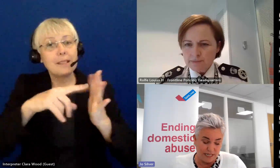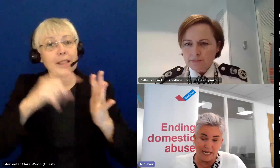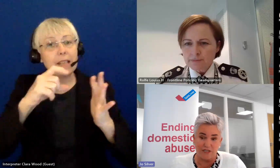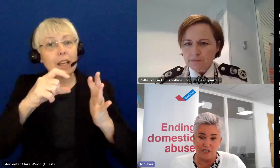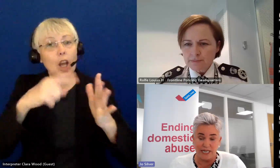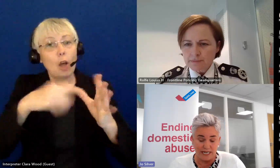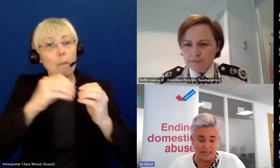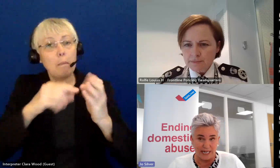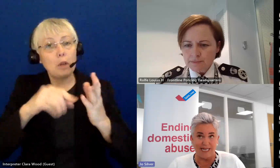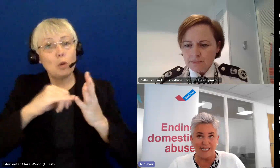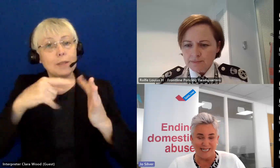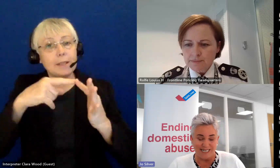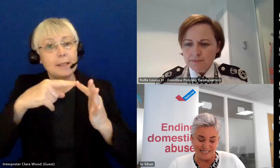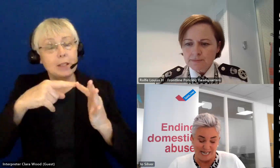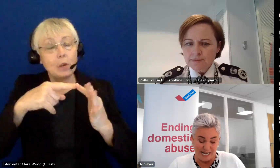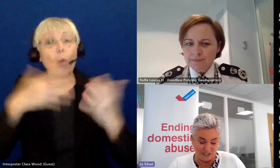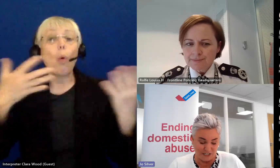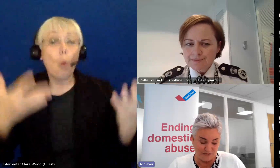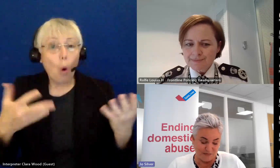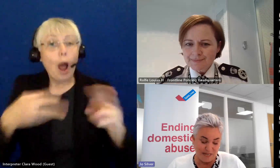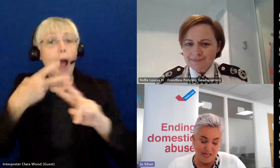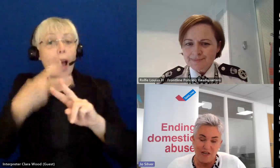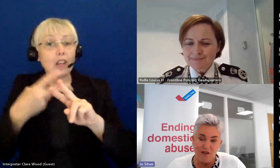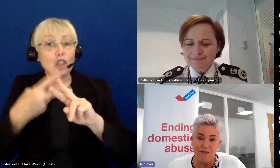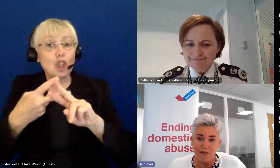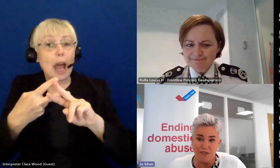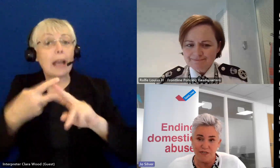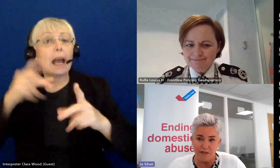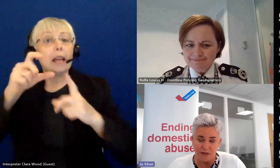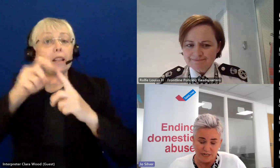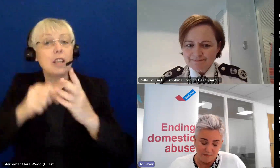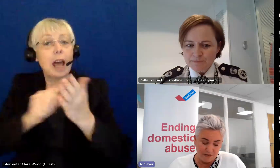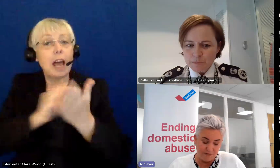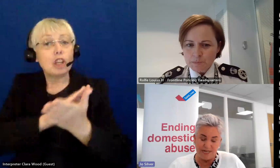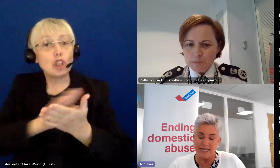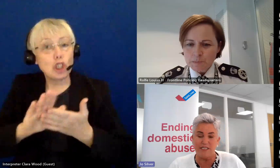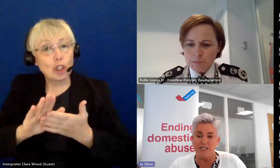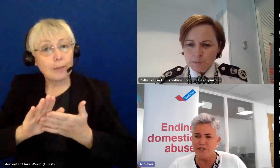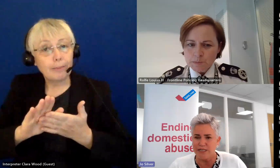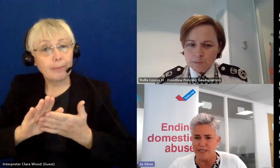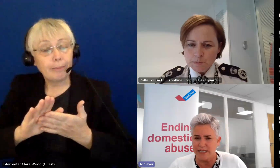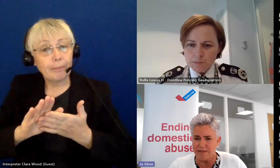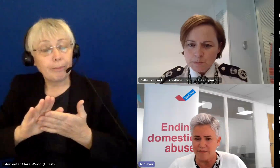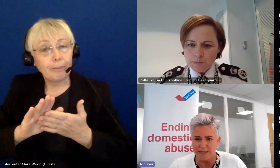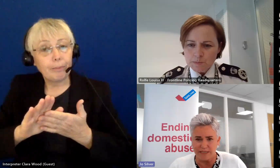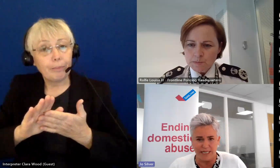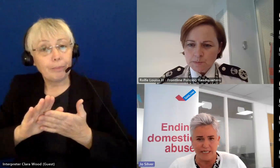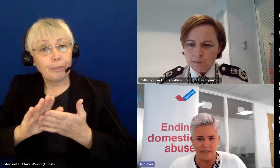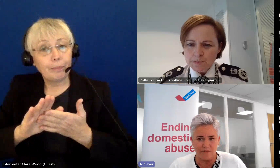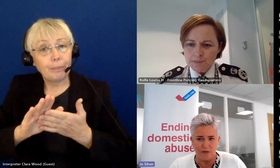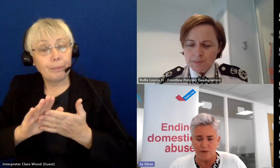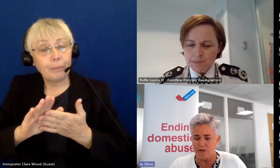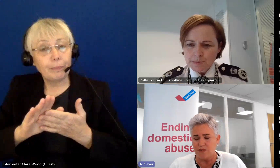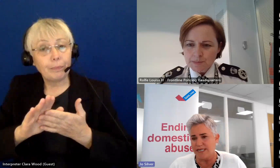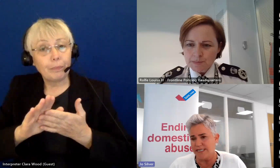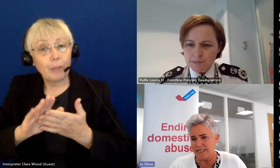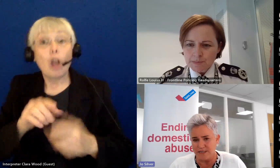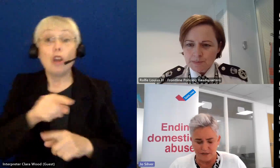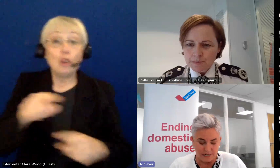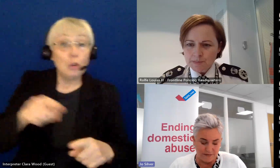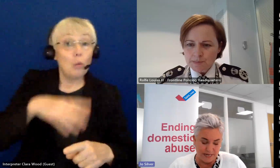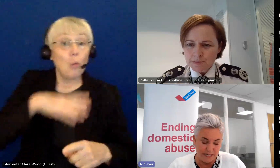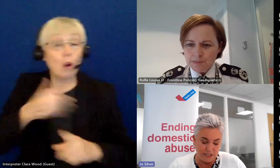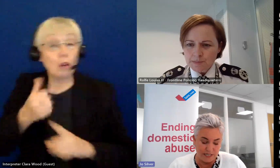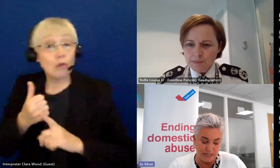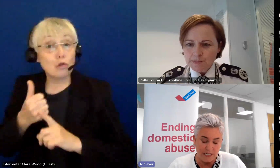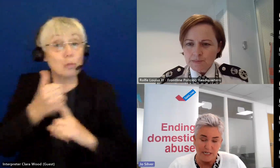hashtag called hashtag dash. We've also got a couple of ways that you can come and seek support or guidance